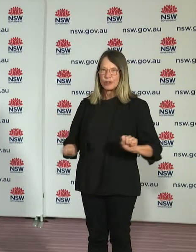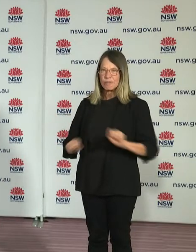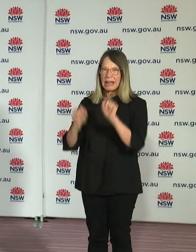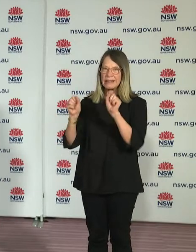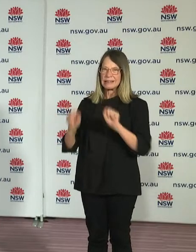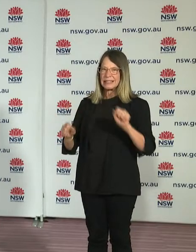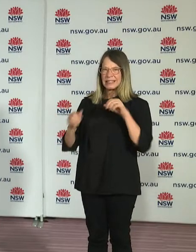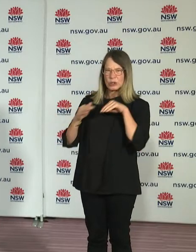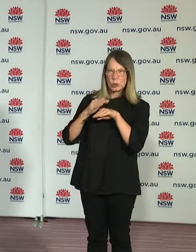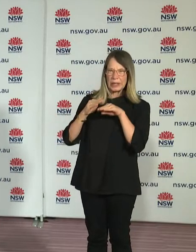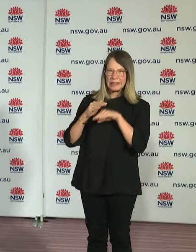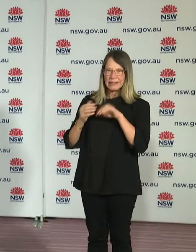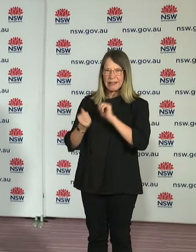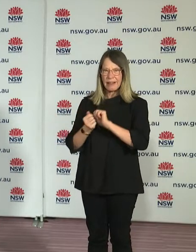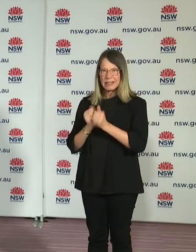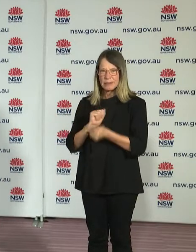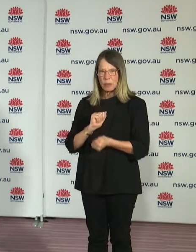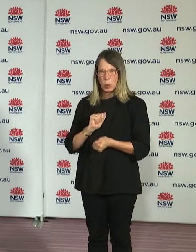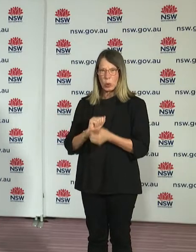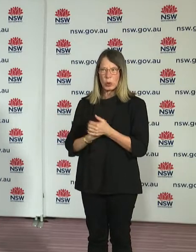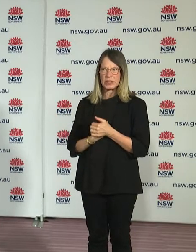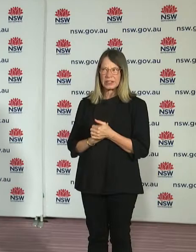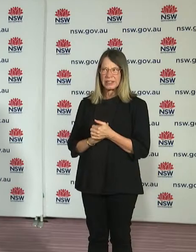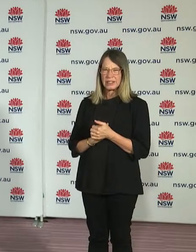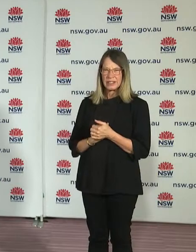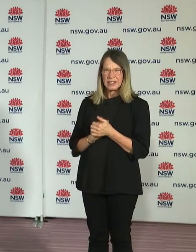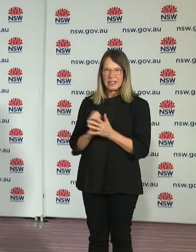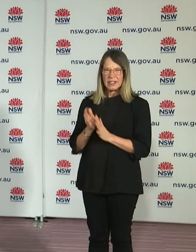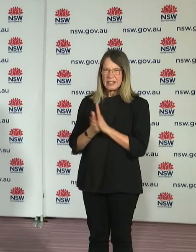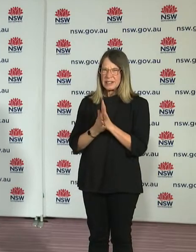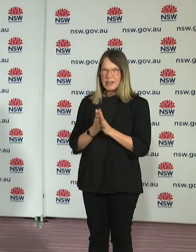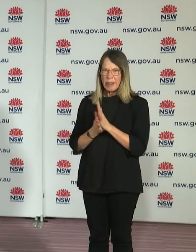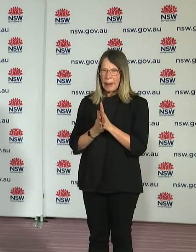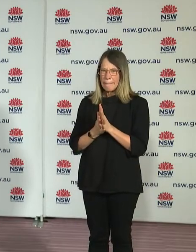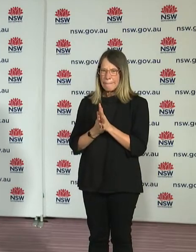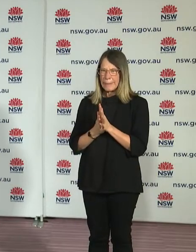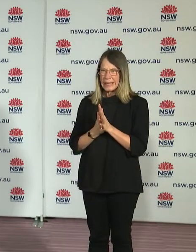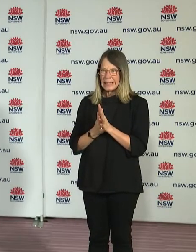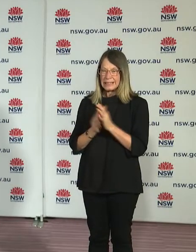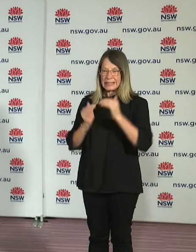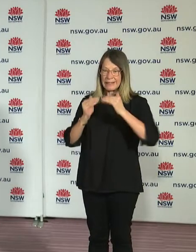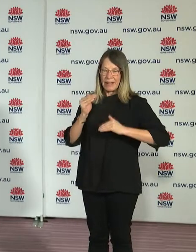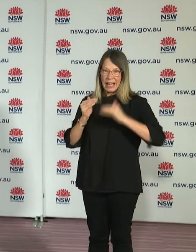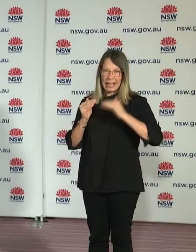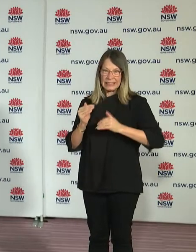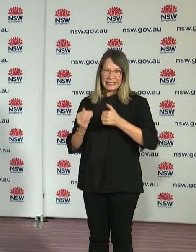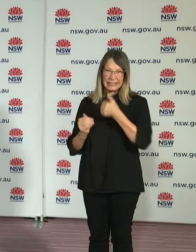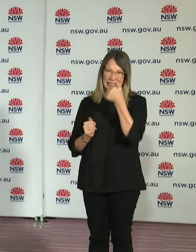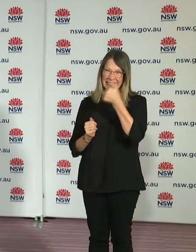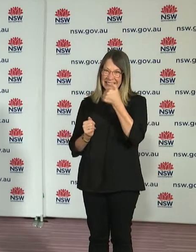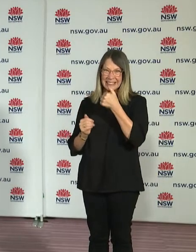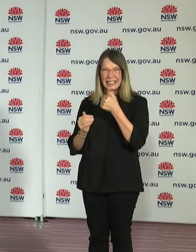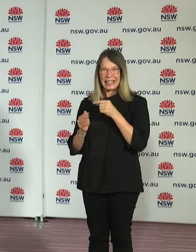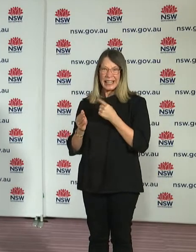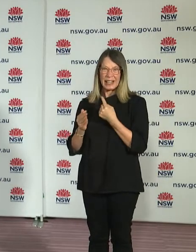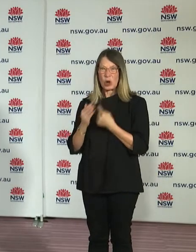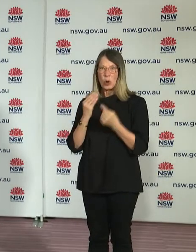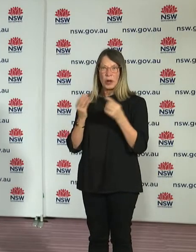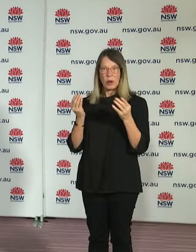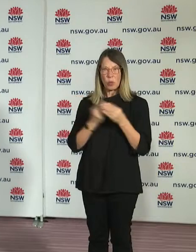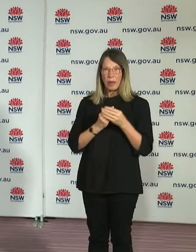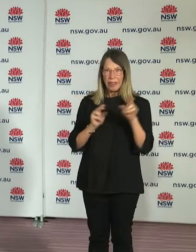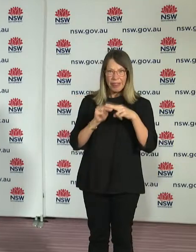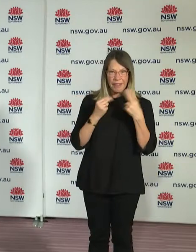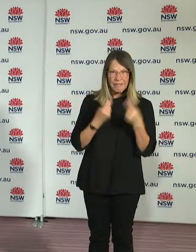go with members of their household, so that would rule out any sort of dance class scenario. When can they come back? Look, we're working on a number of those issues and we should be able